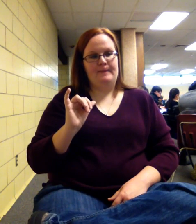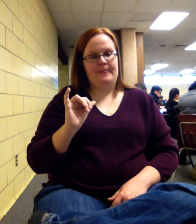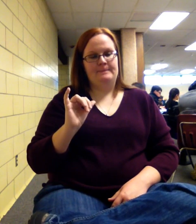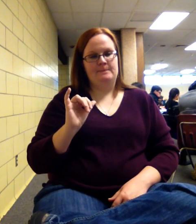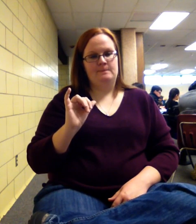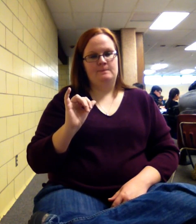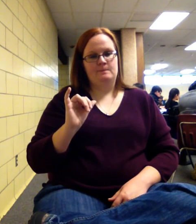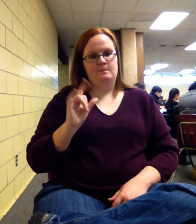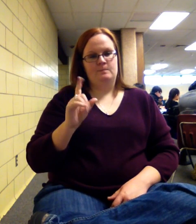we can earn 9%.